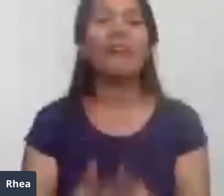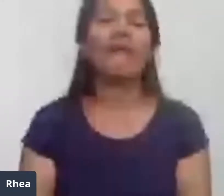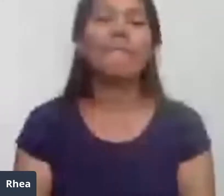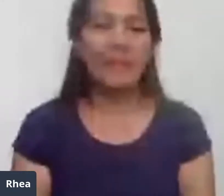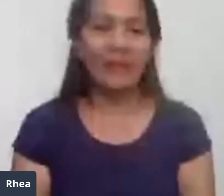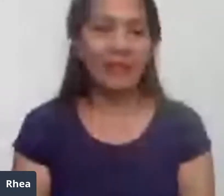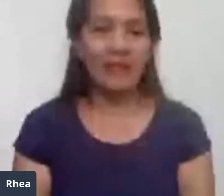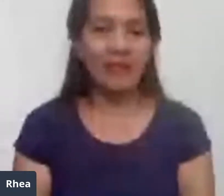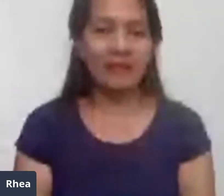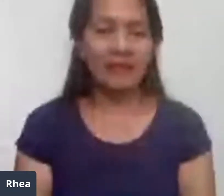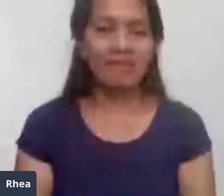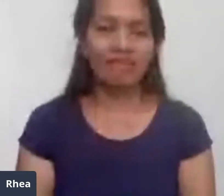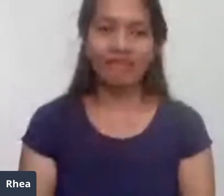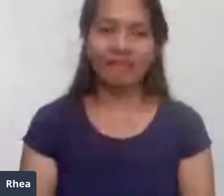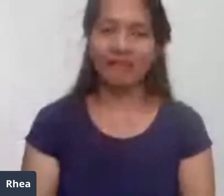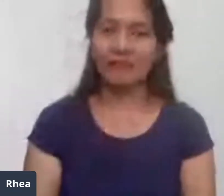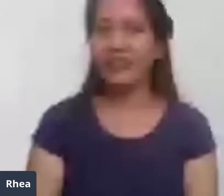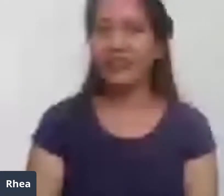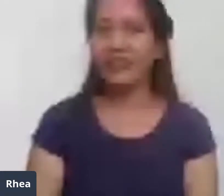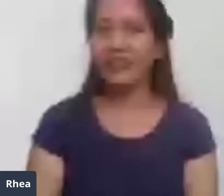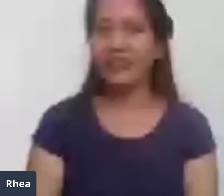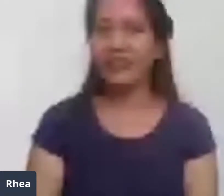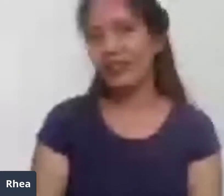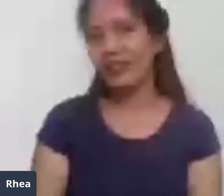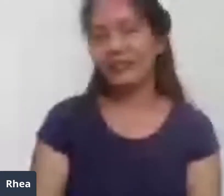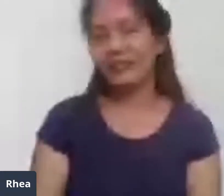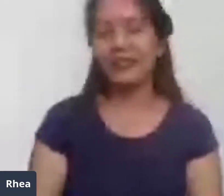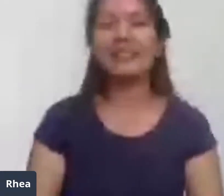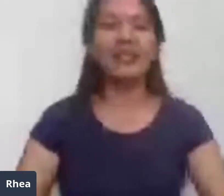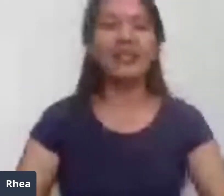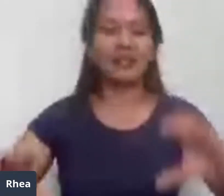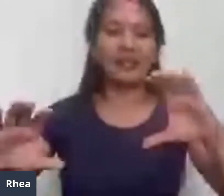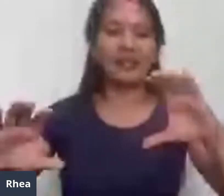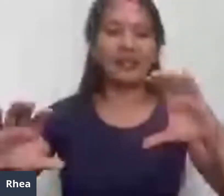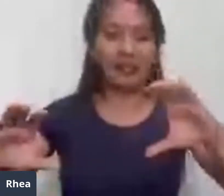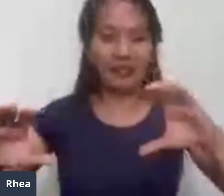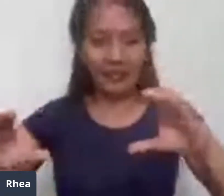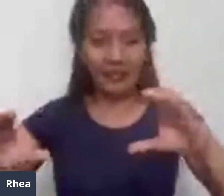Okay. And what else? Classmate.